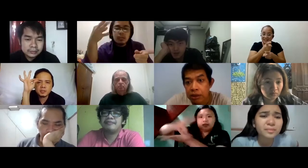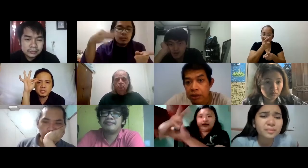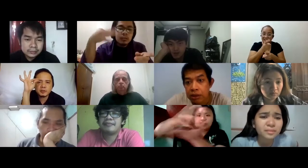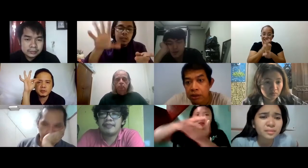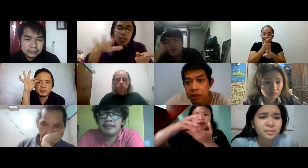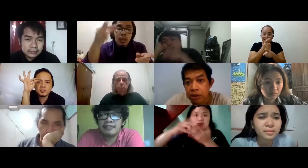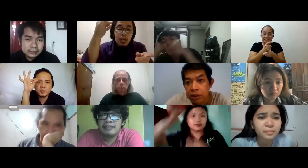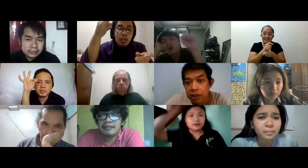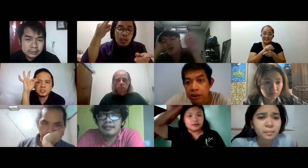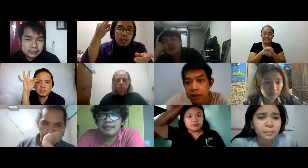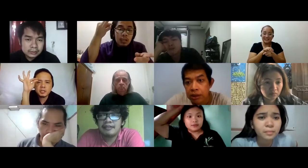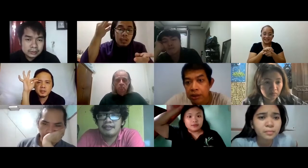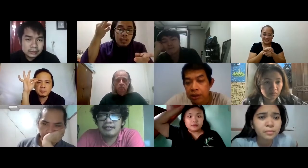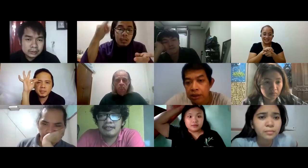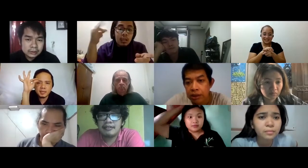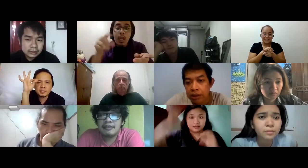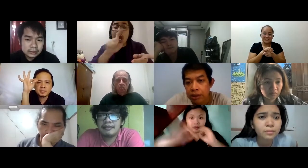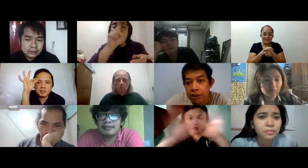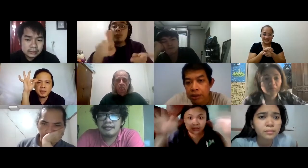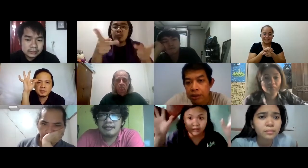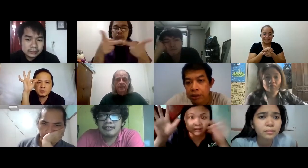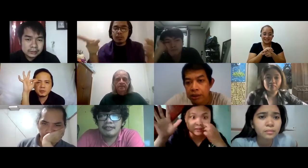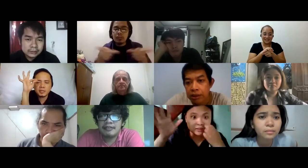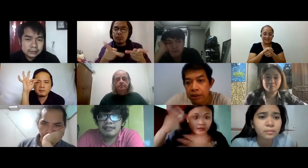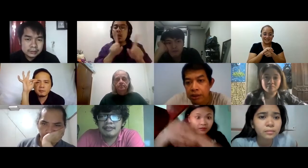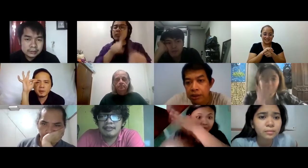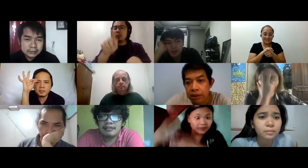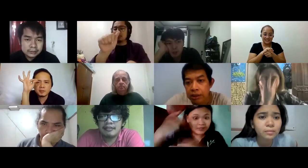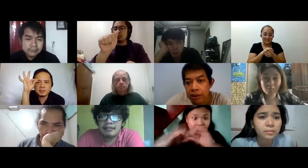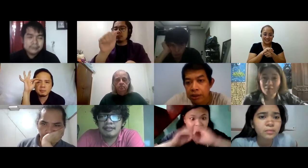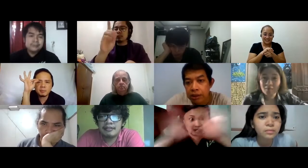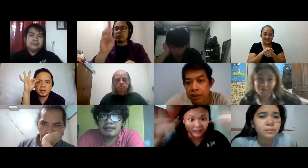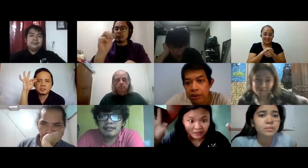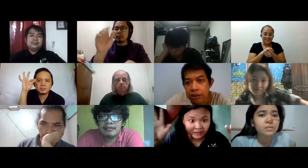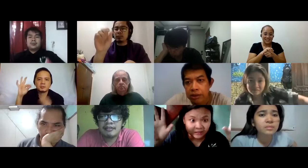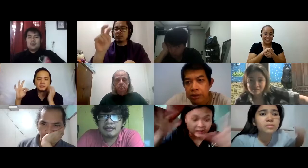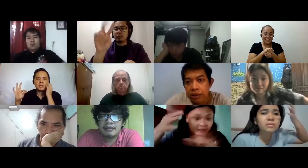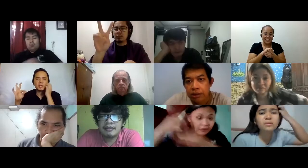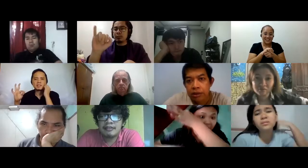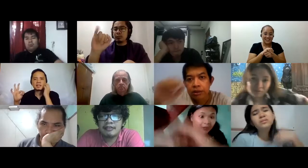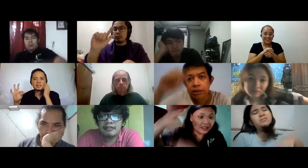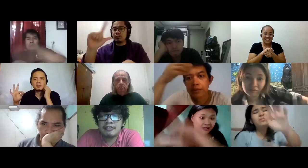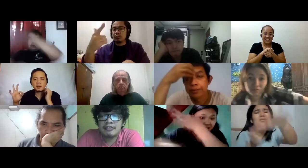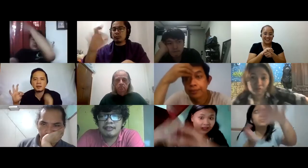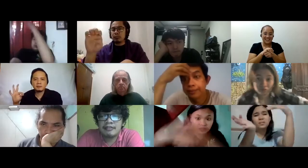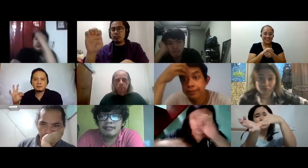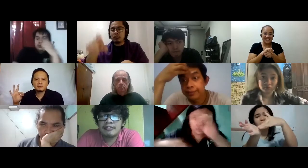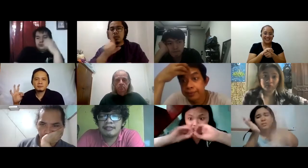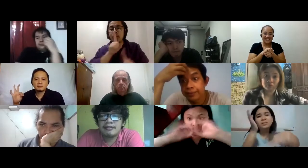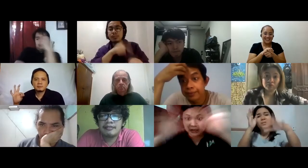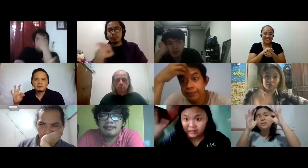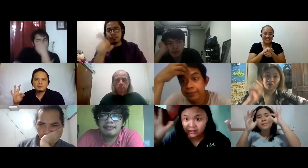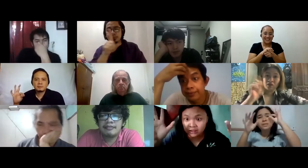D. We're just going to switch the place, and so Right. that everybody's on the same page. Is that clear, Meng?